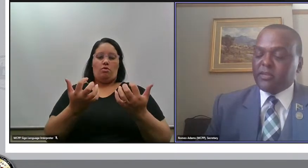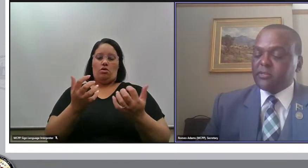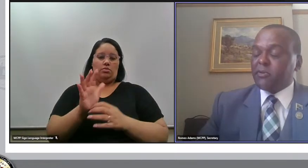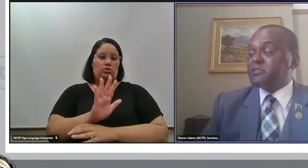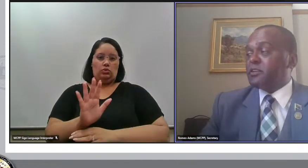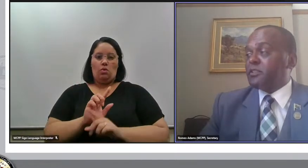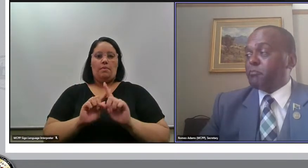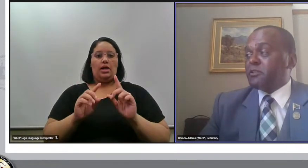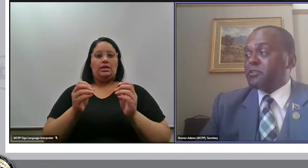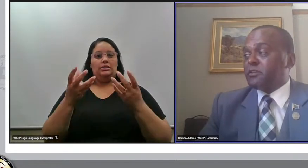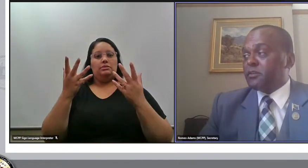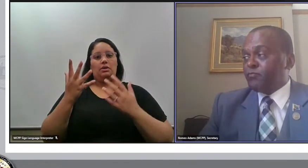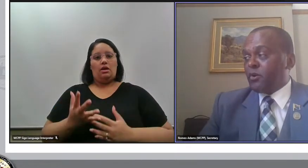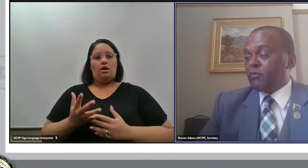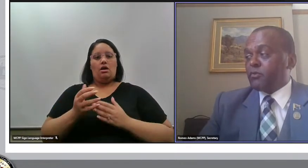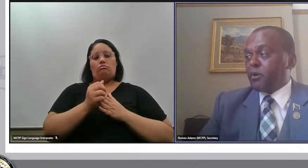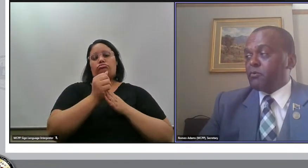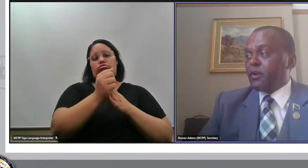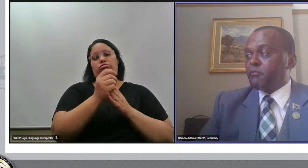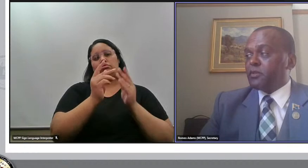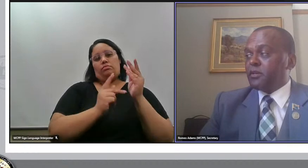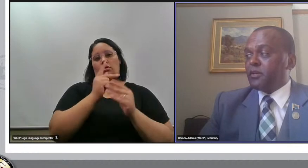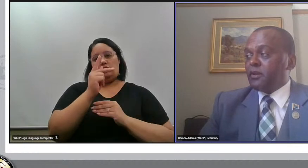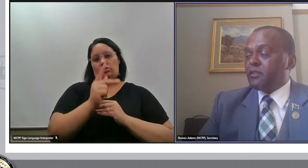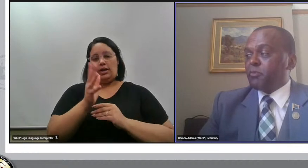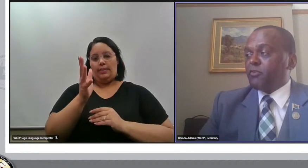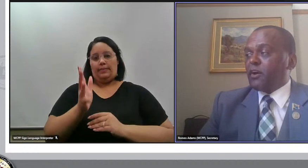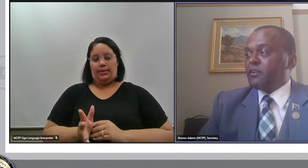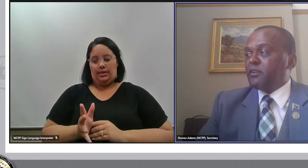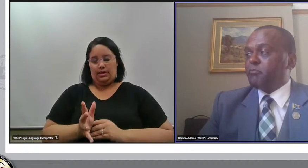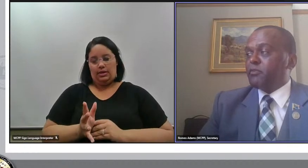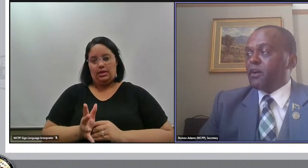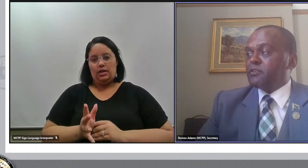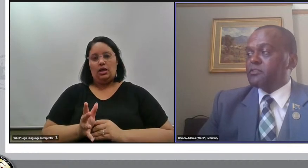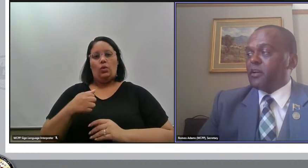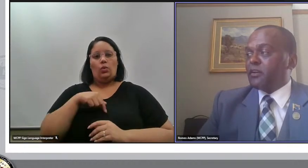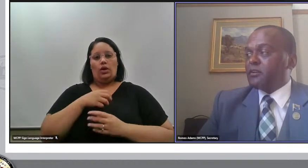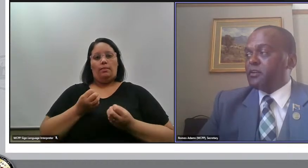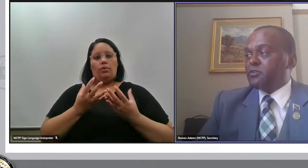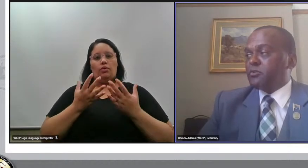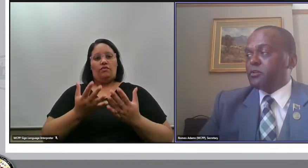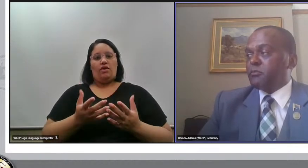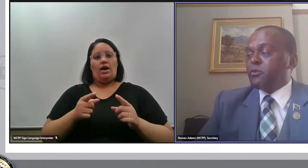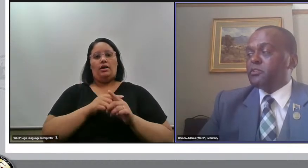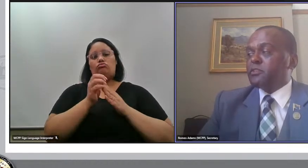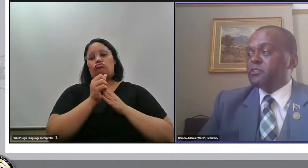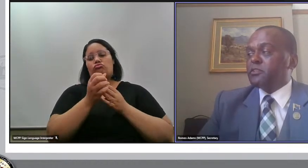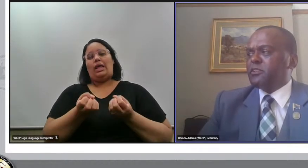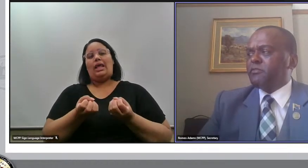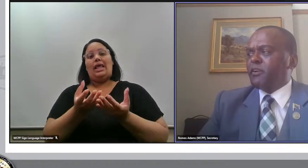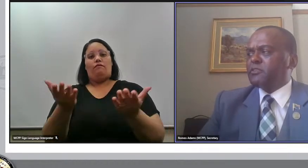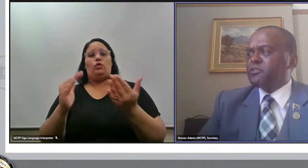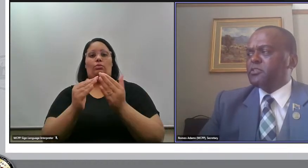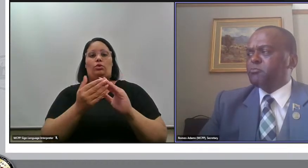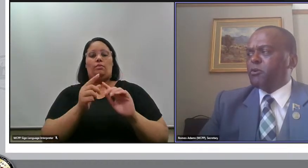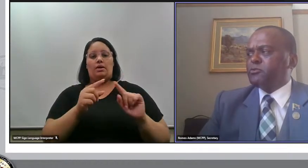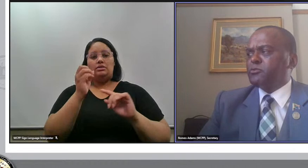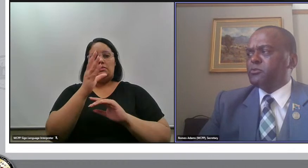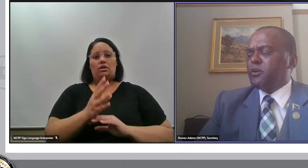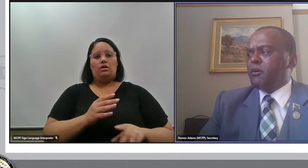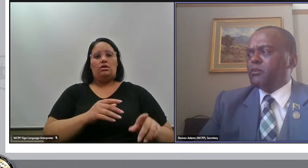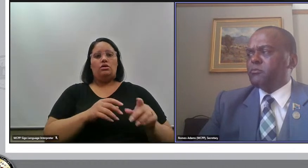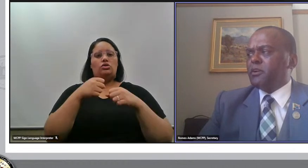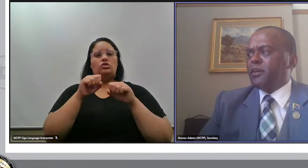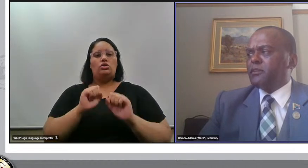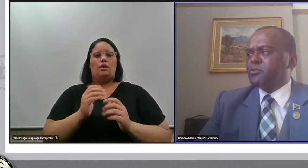but the Speaker is basically the patron of the program. The provider then provides it directly to the communities. But Chairperson, if I can just respond